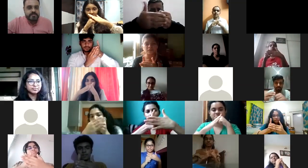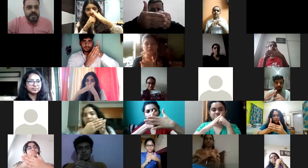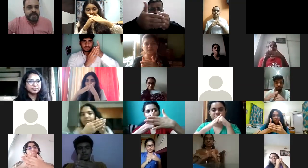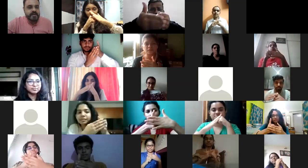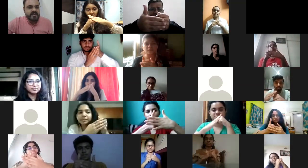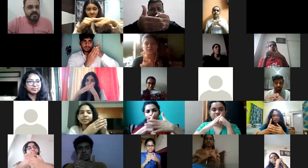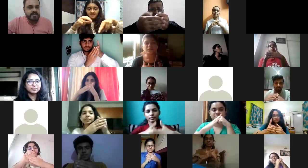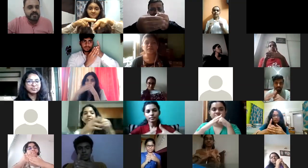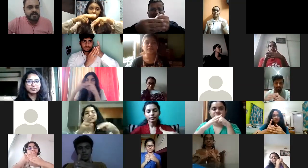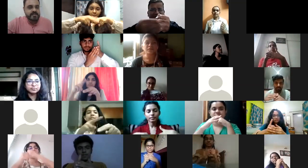Friday.